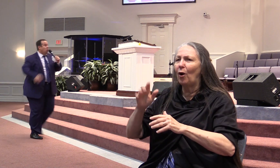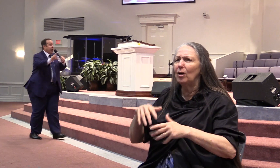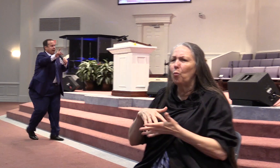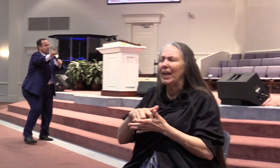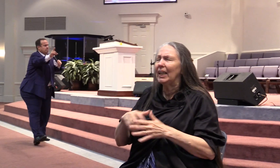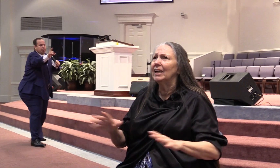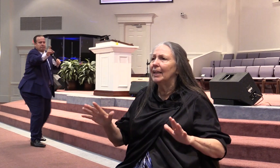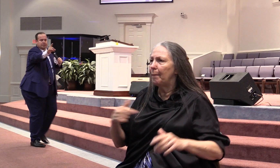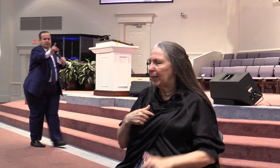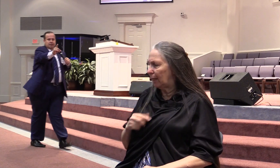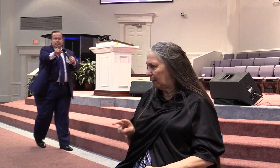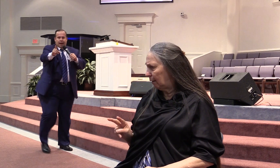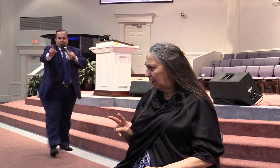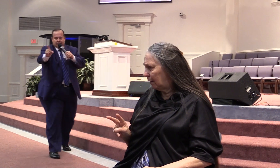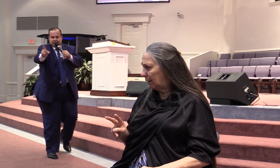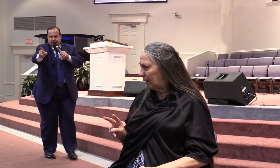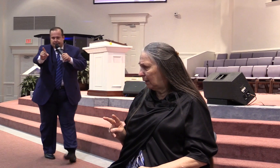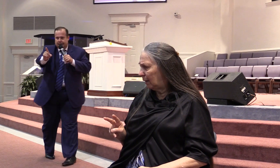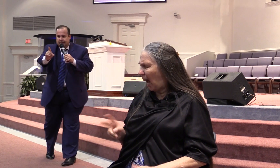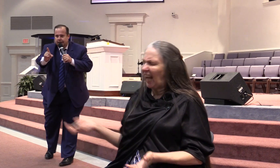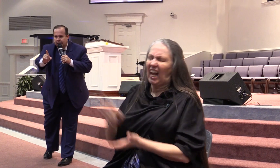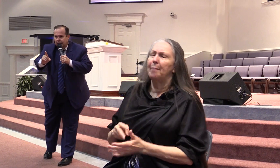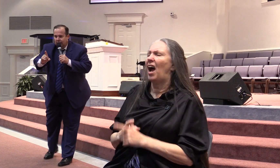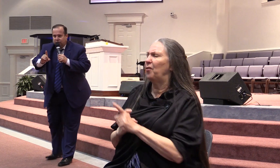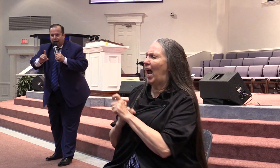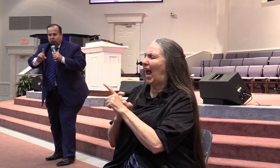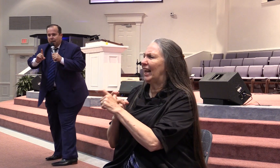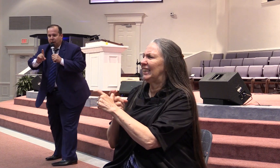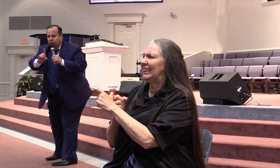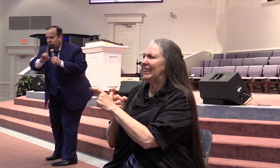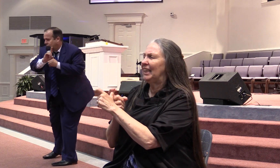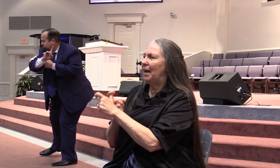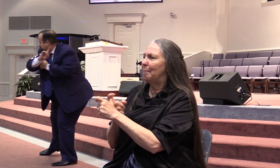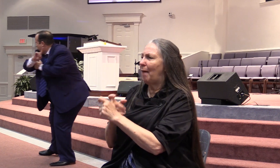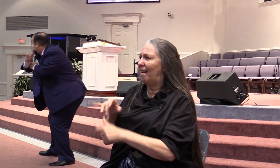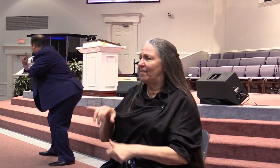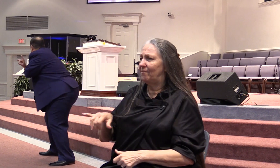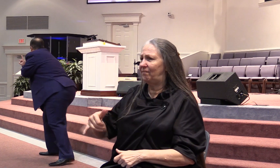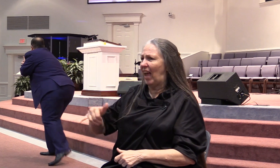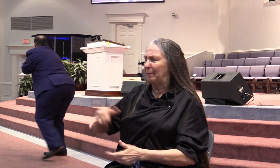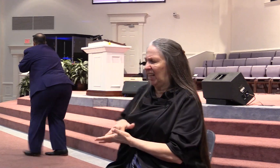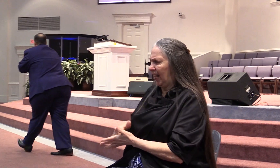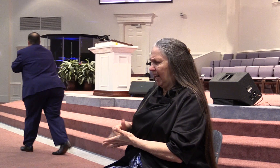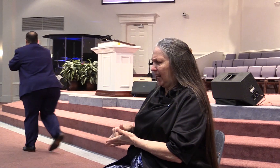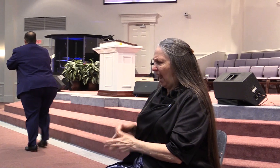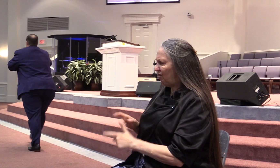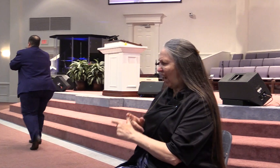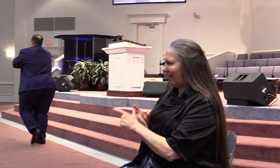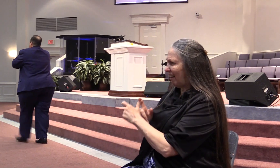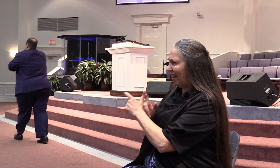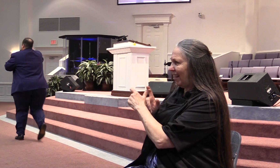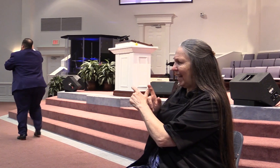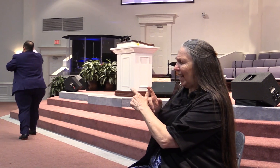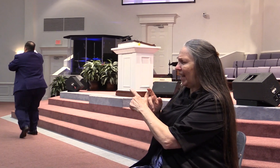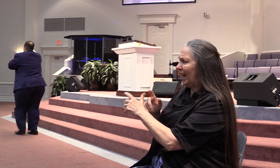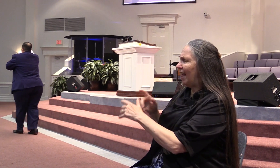I ran out of my seat as fast as my pudgy little self could go, and I ran across there. And I